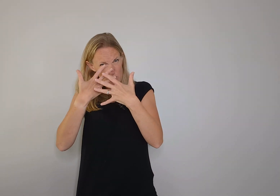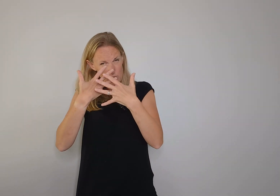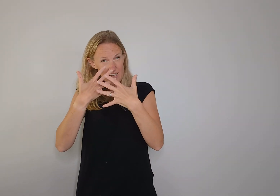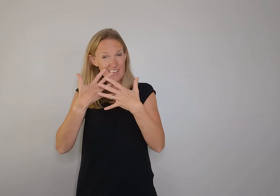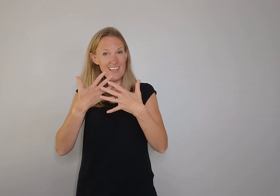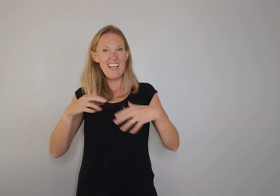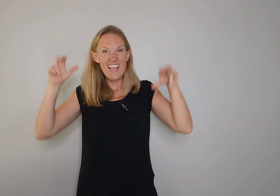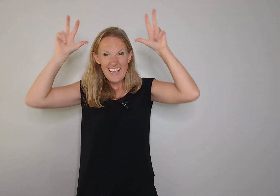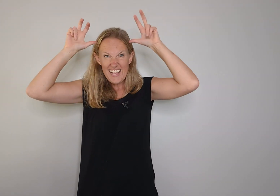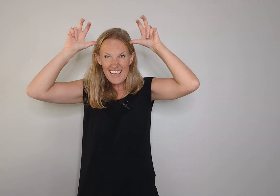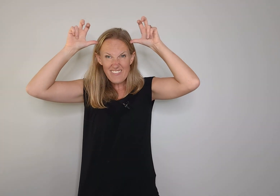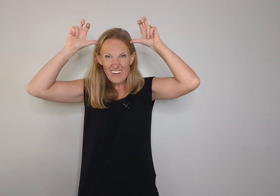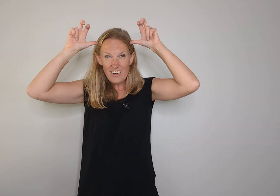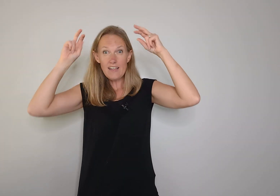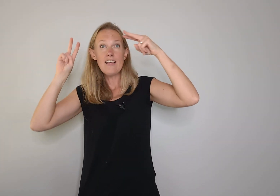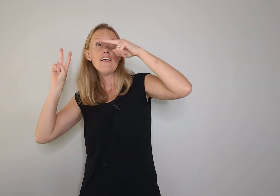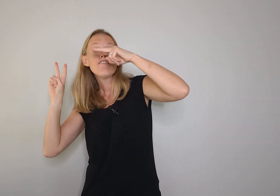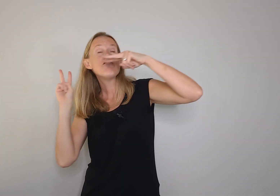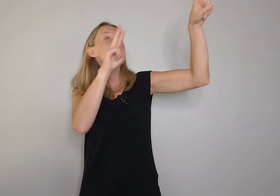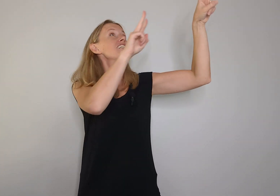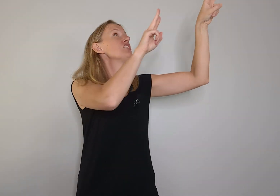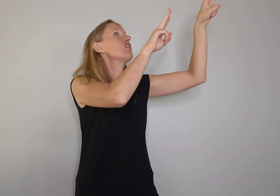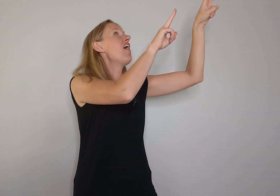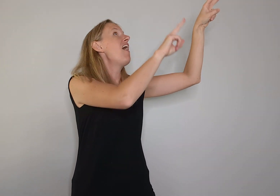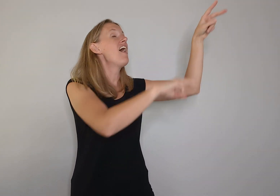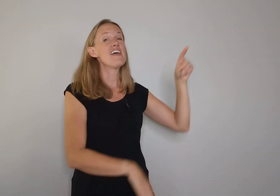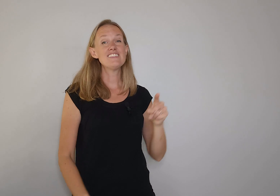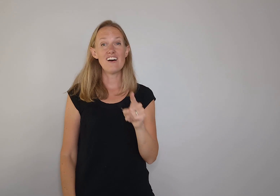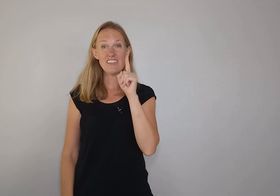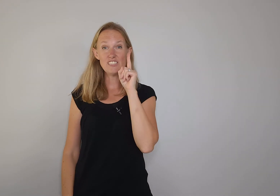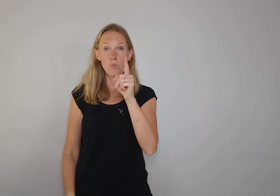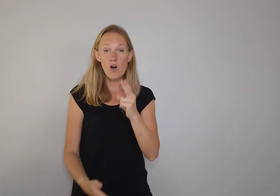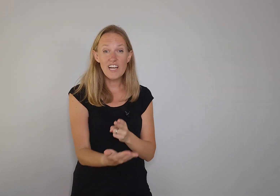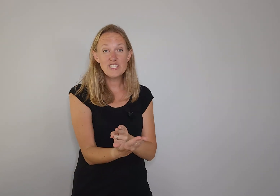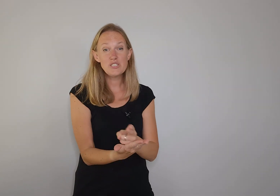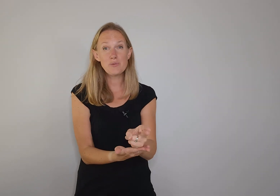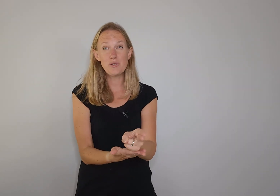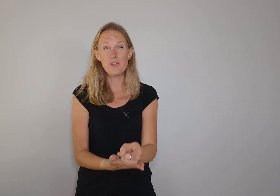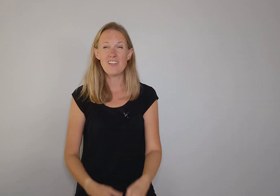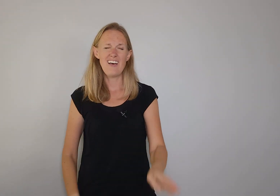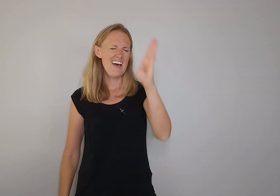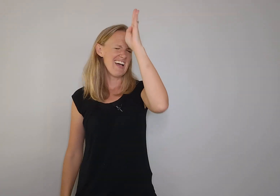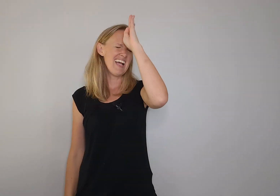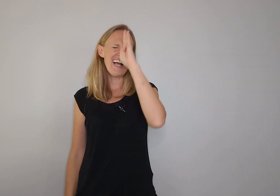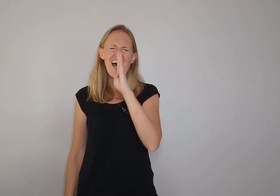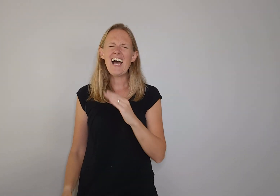no evil. Fix your eyes on this one truth. God